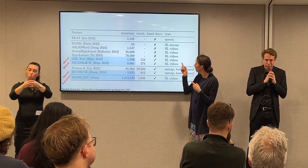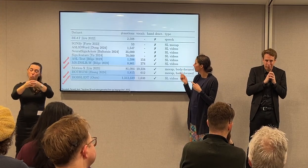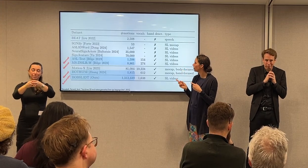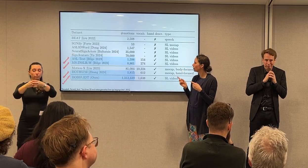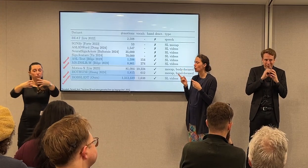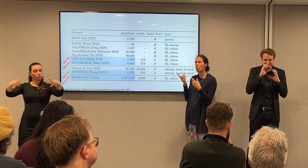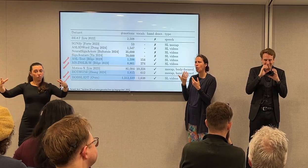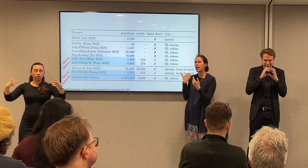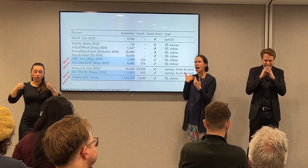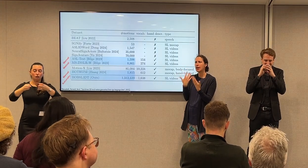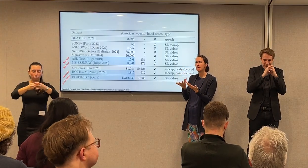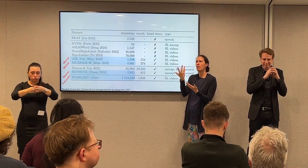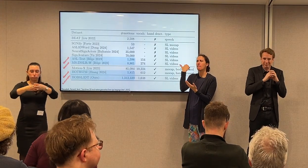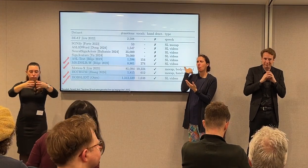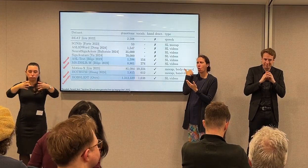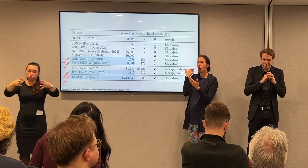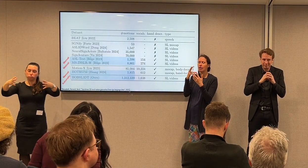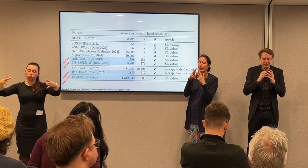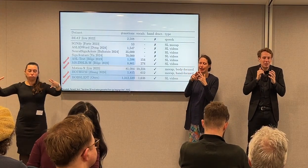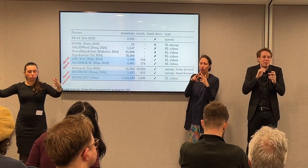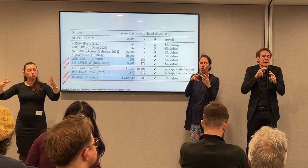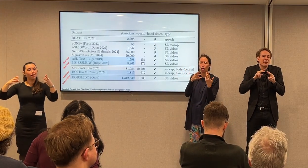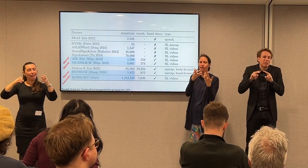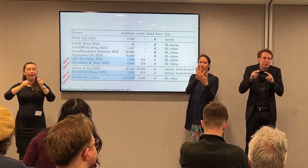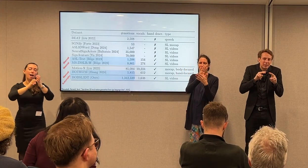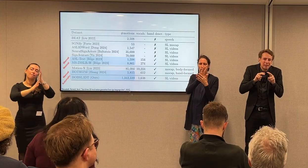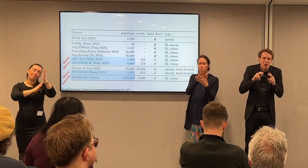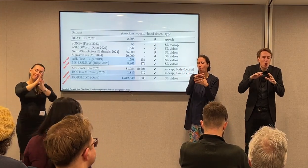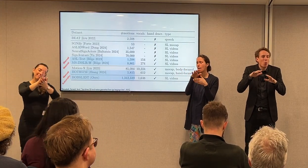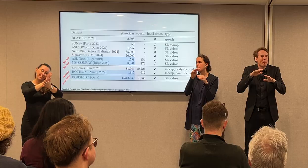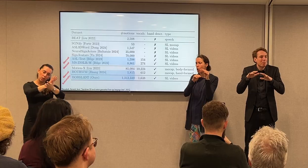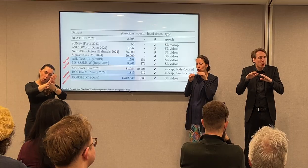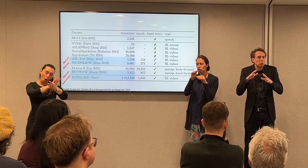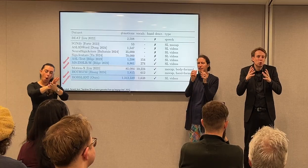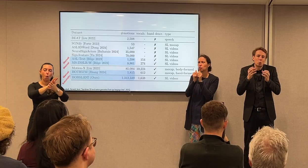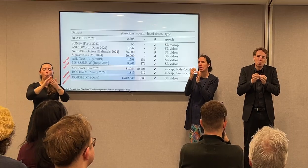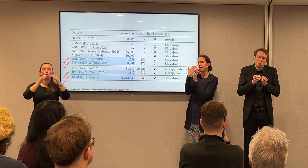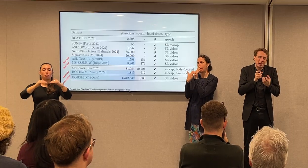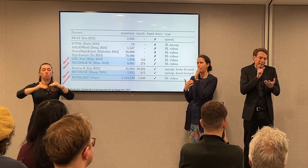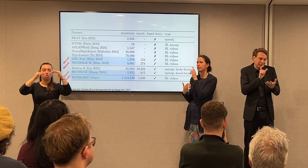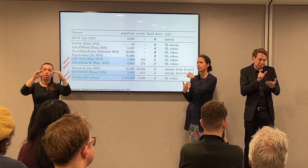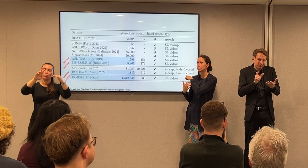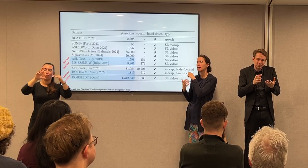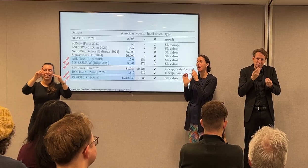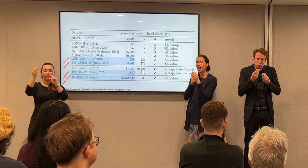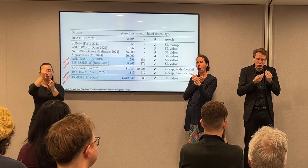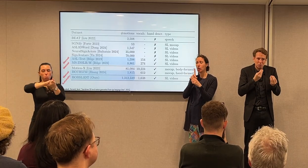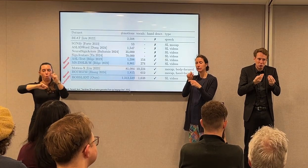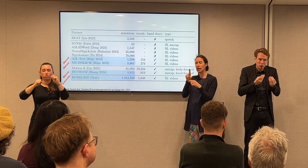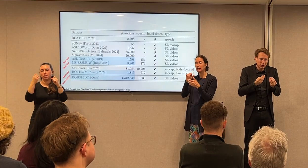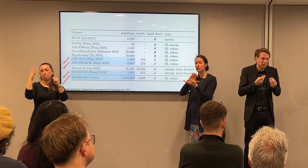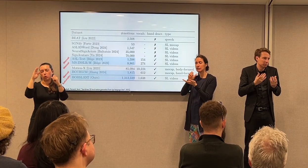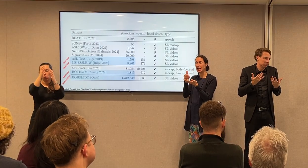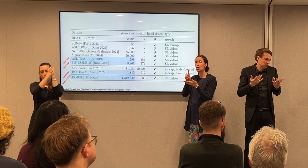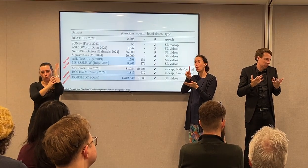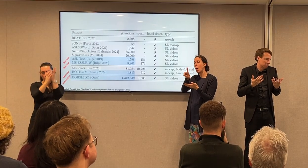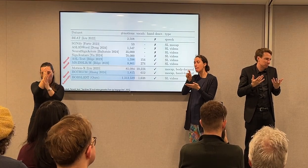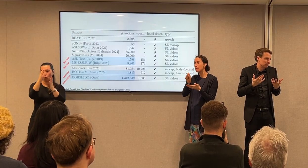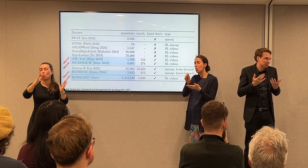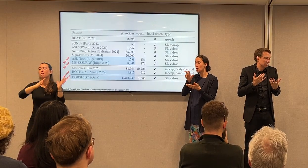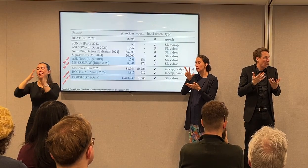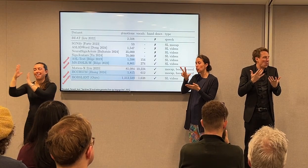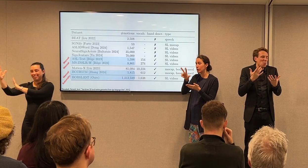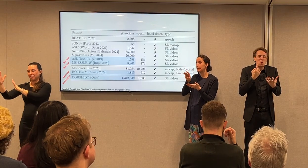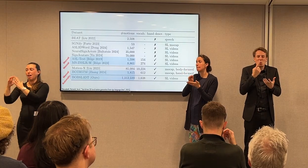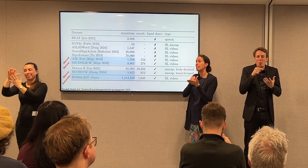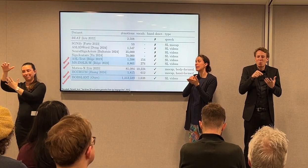before, that includes either video or motion as shaded with a text description. And so our dataset is about 1.3 million